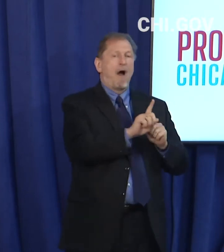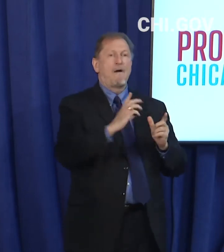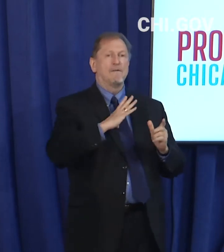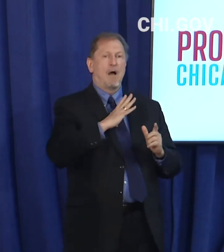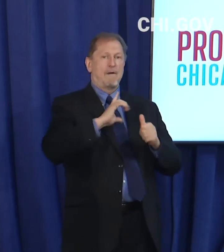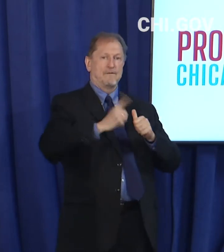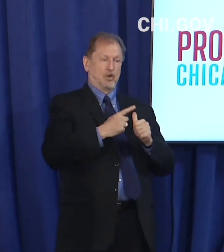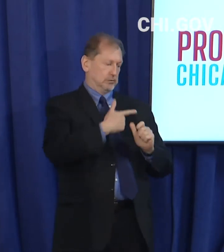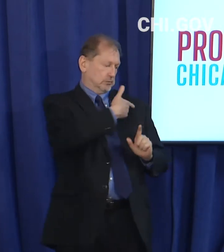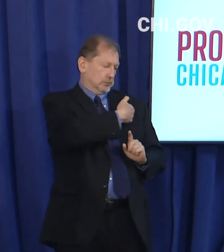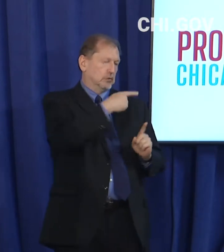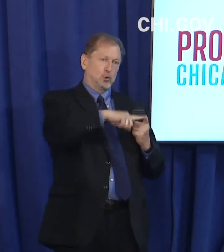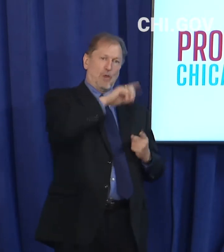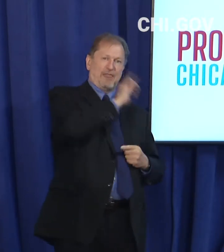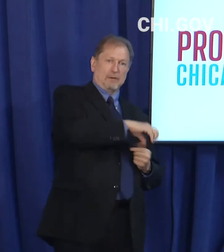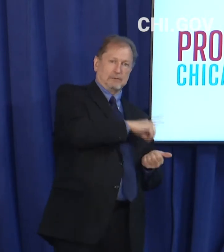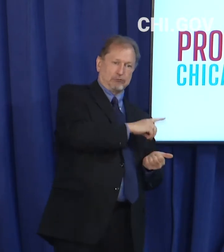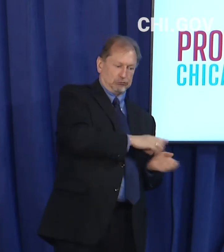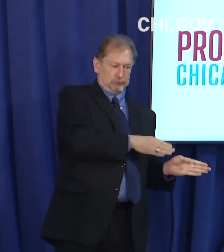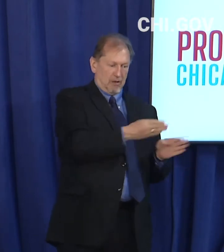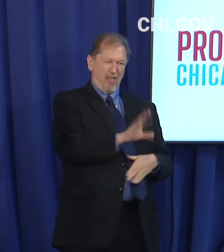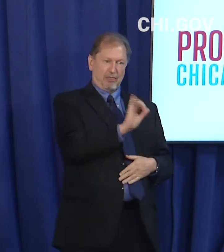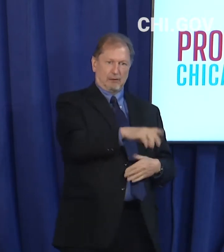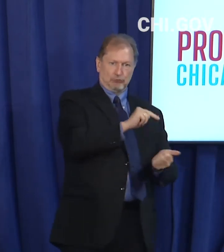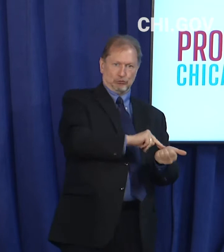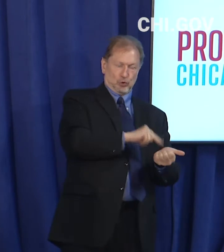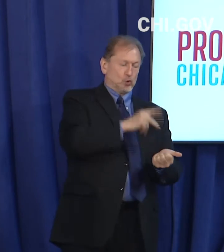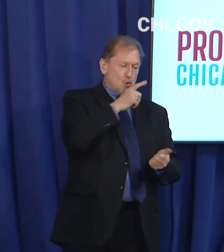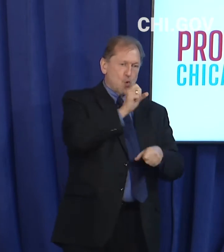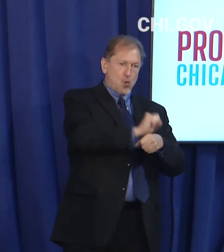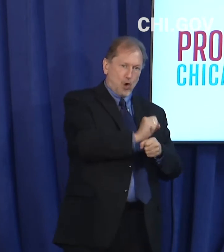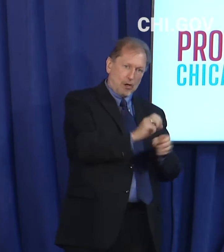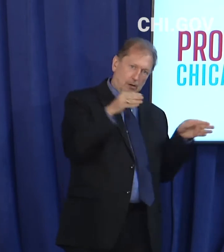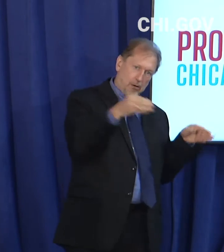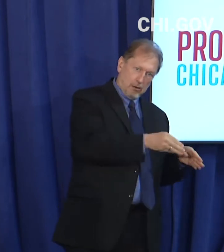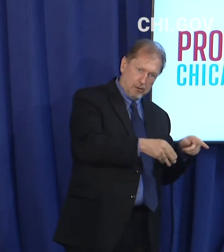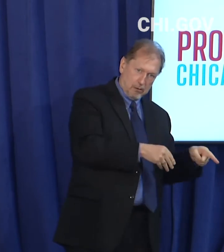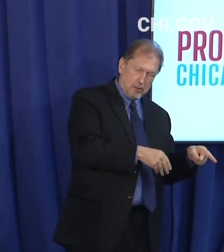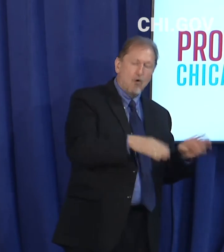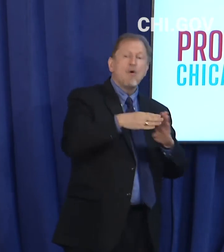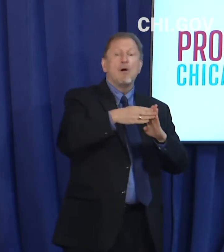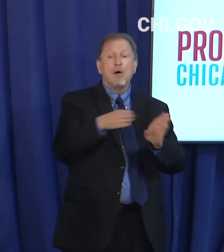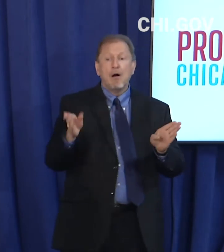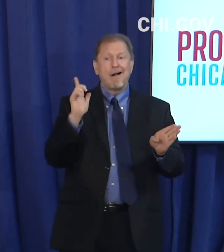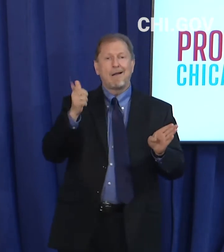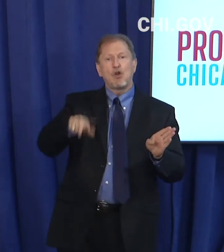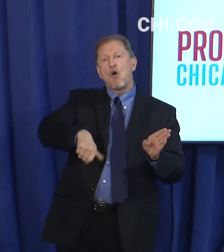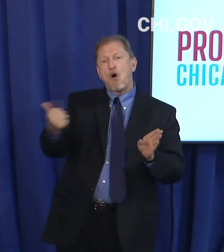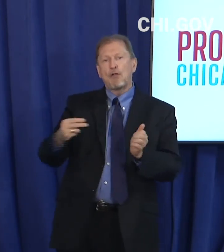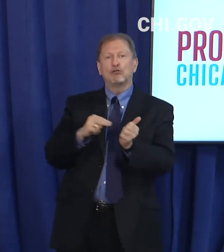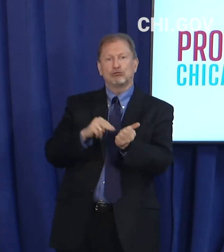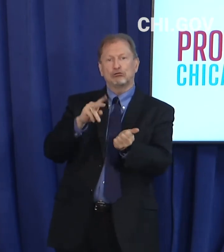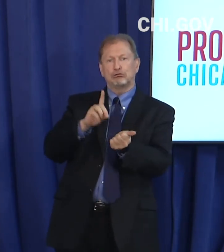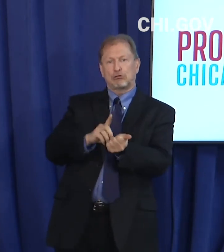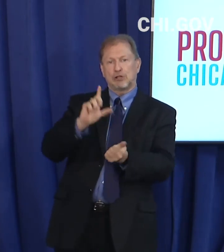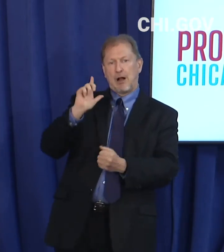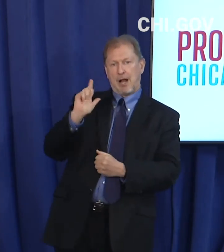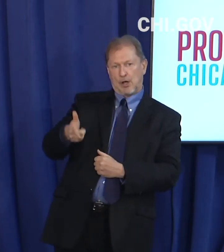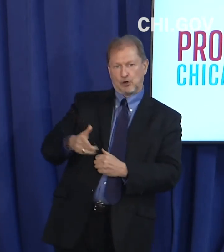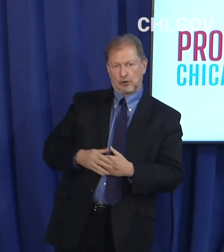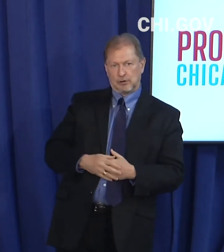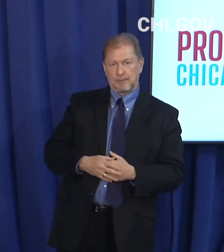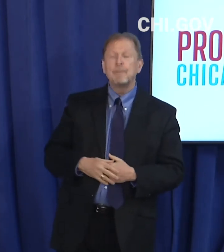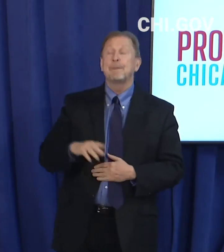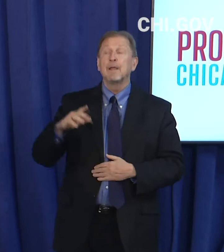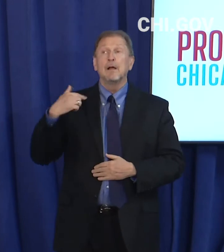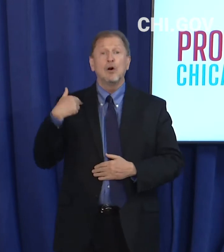first. Our prioritization plans are based on national level guidance. Our current plans are based on the framework